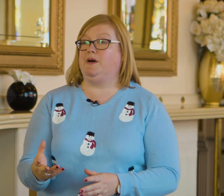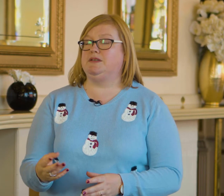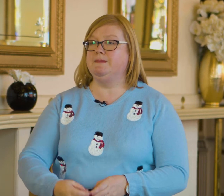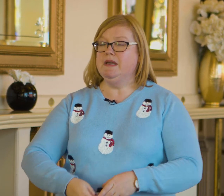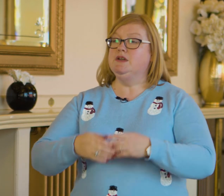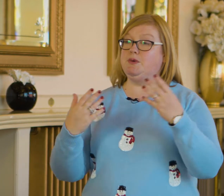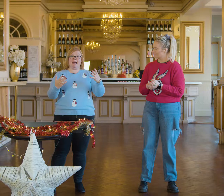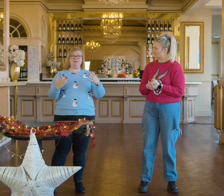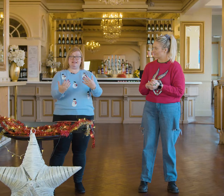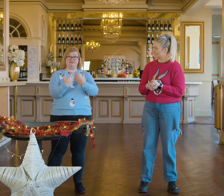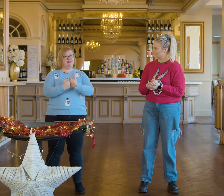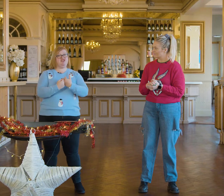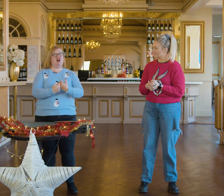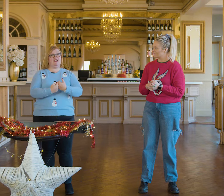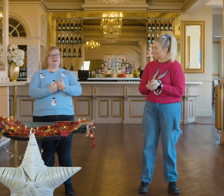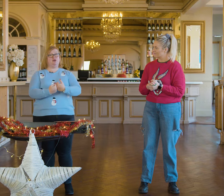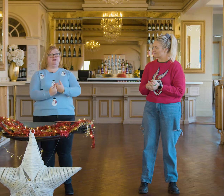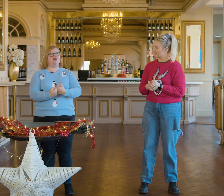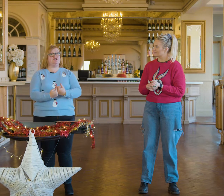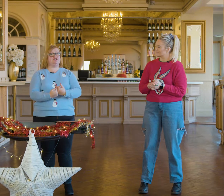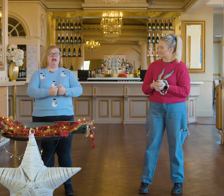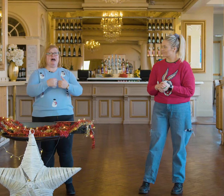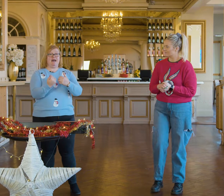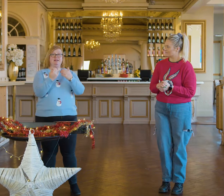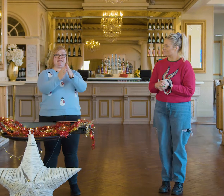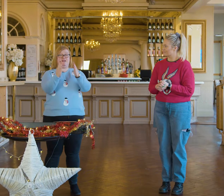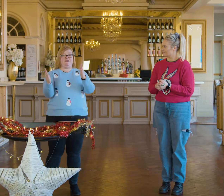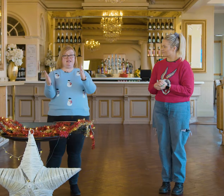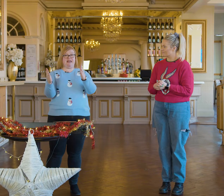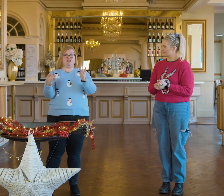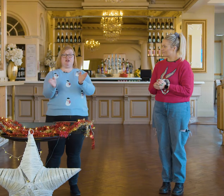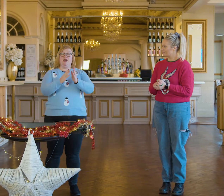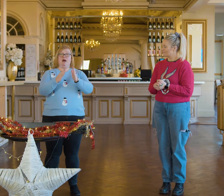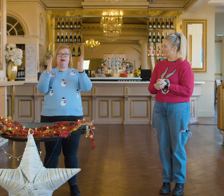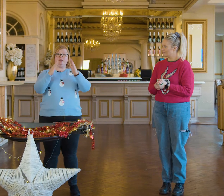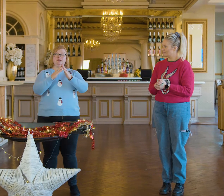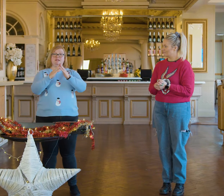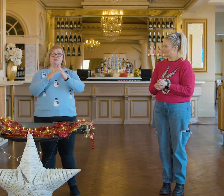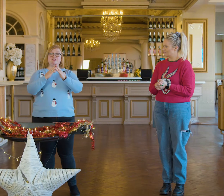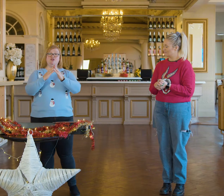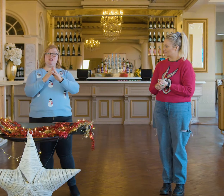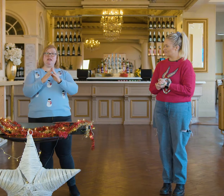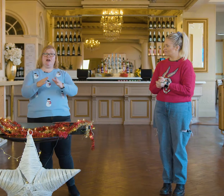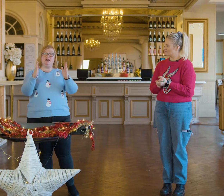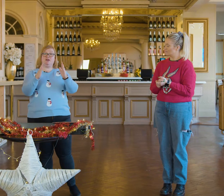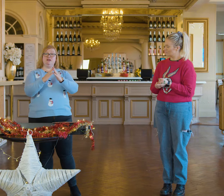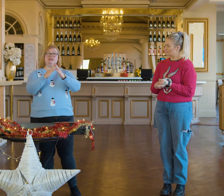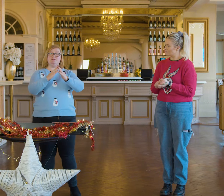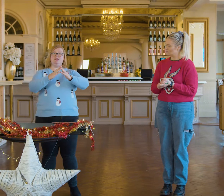parts. So what happens is if I go first, I will sing the first section. A Christmas tree, a Christmas